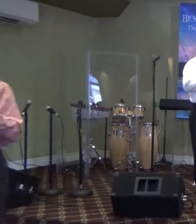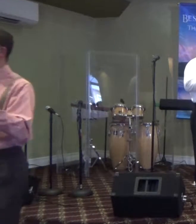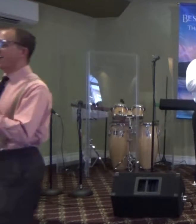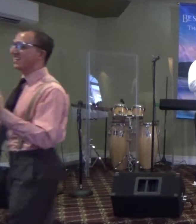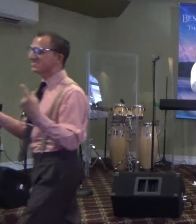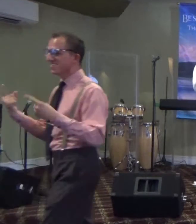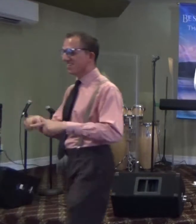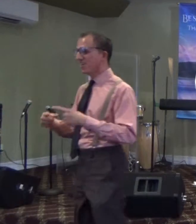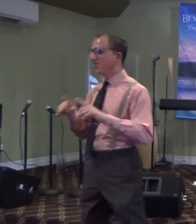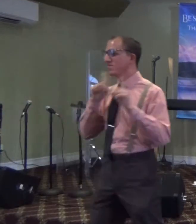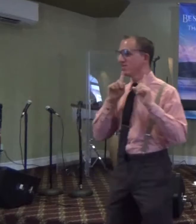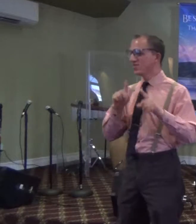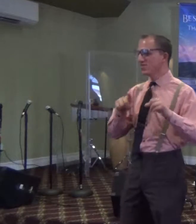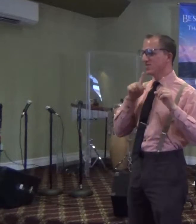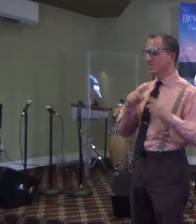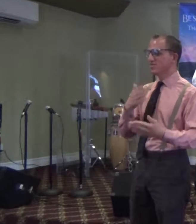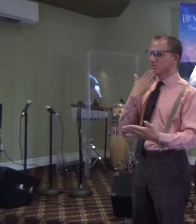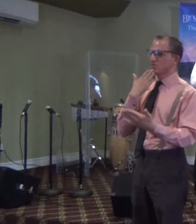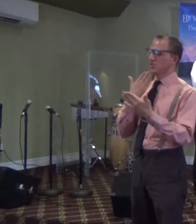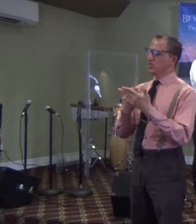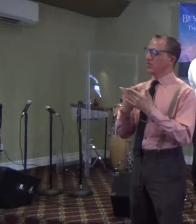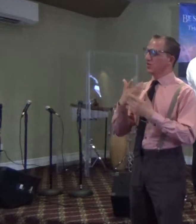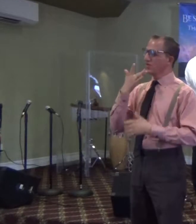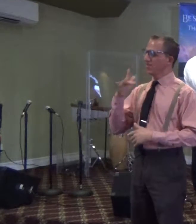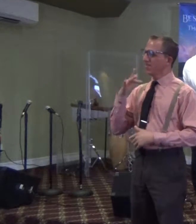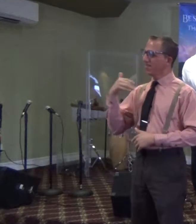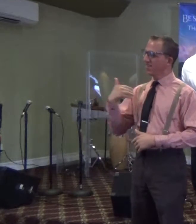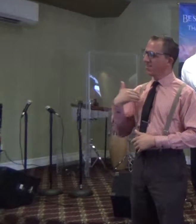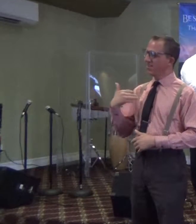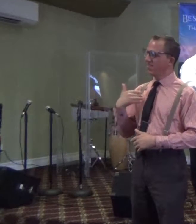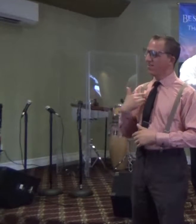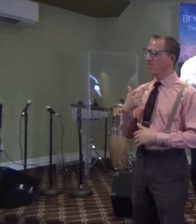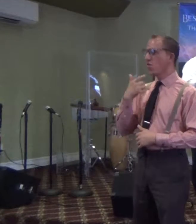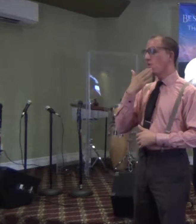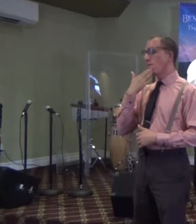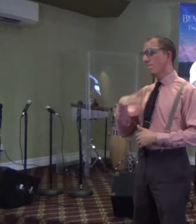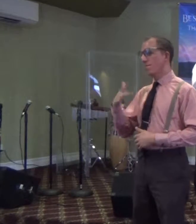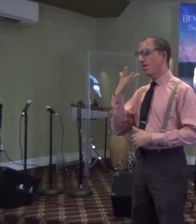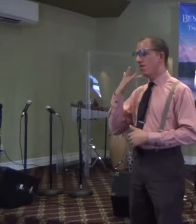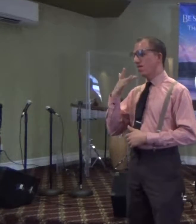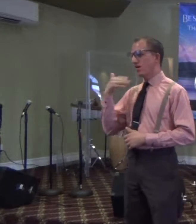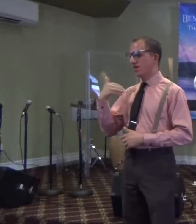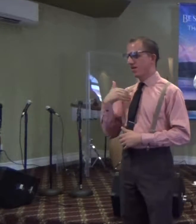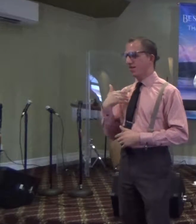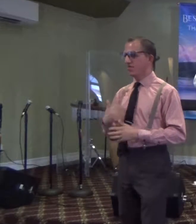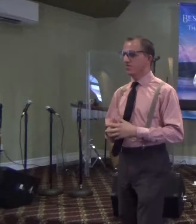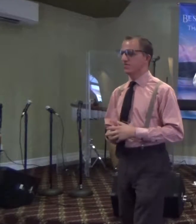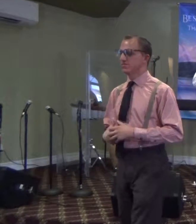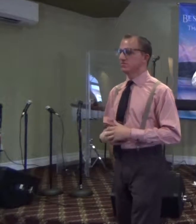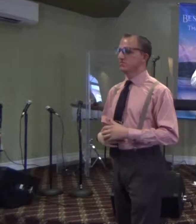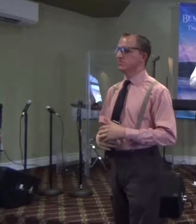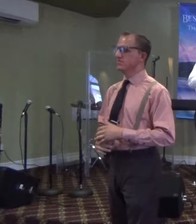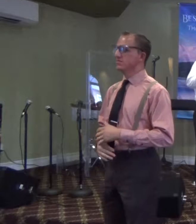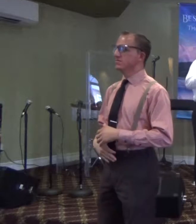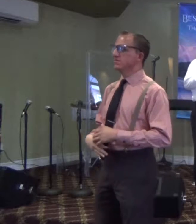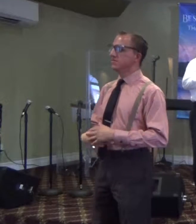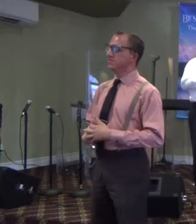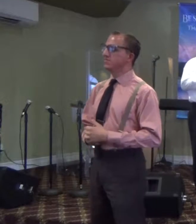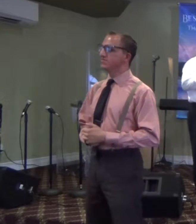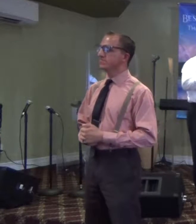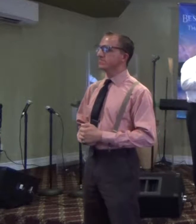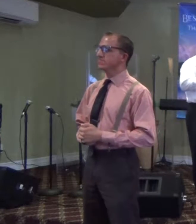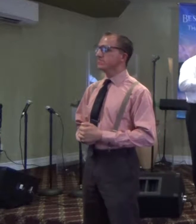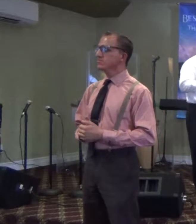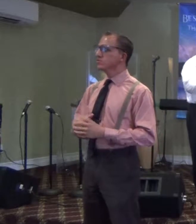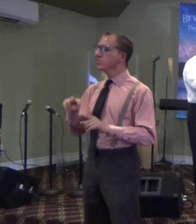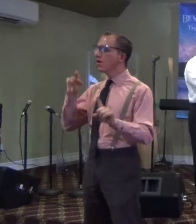como resultados de la buena suerte like results of good luck o mala suerte, or bad luck, o desde